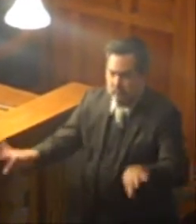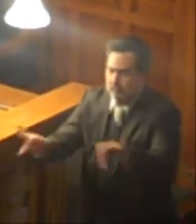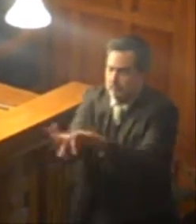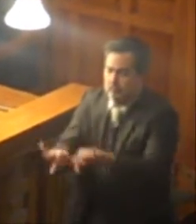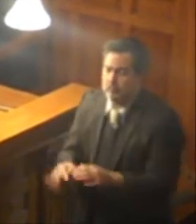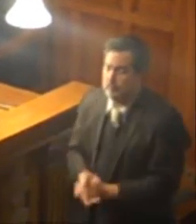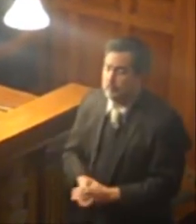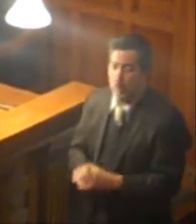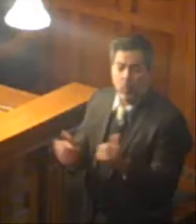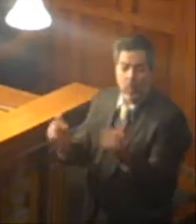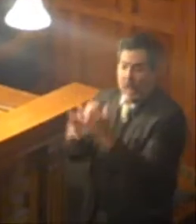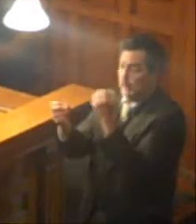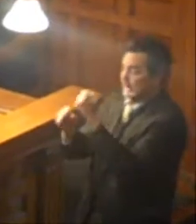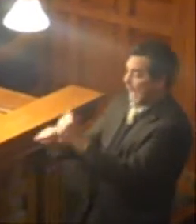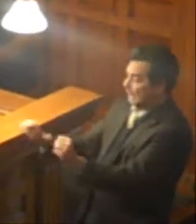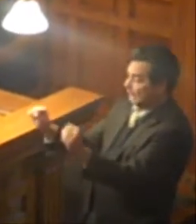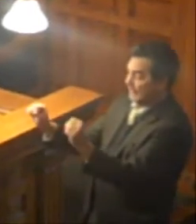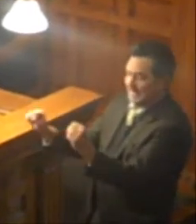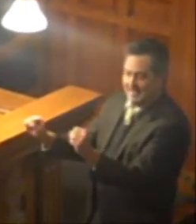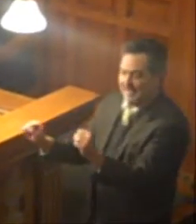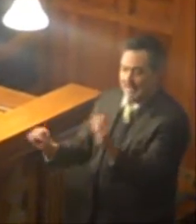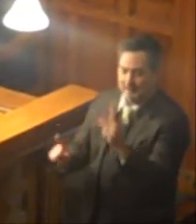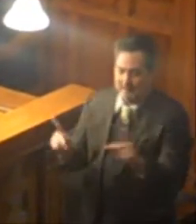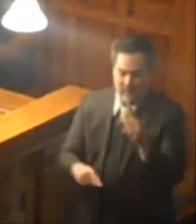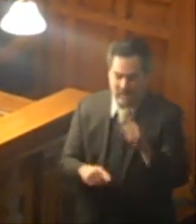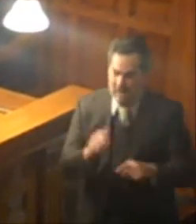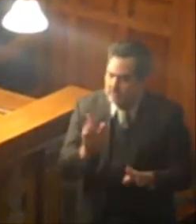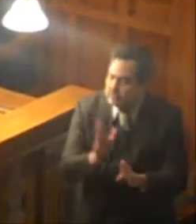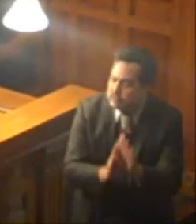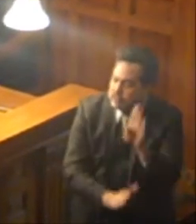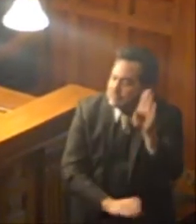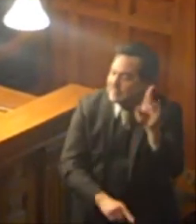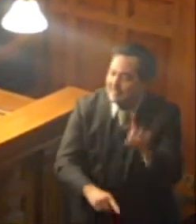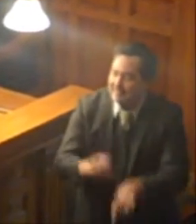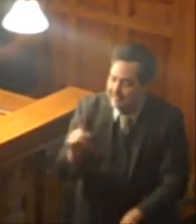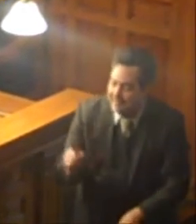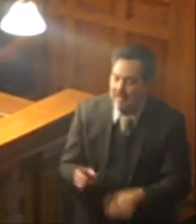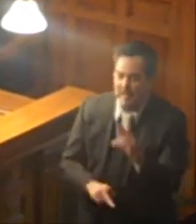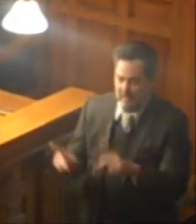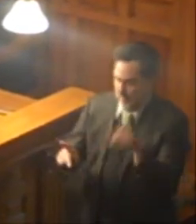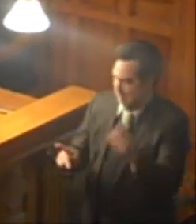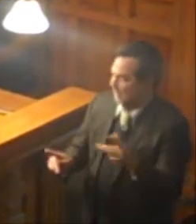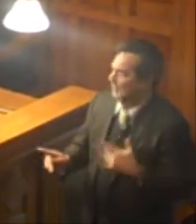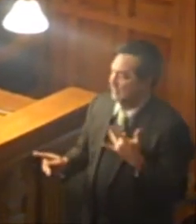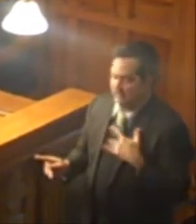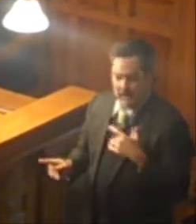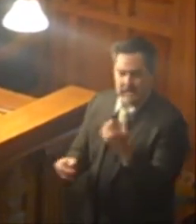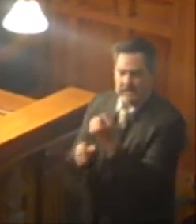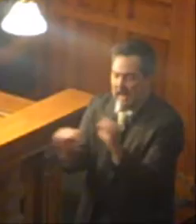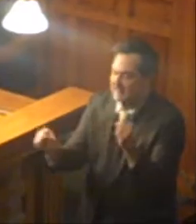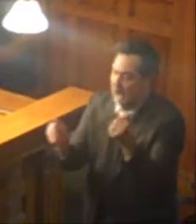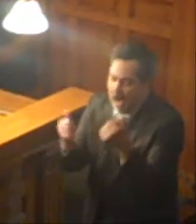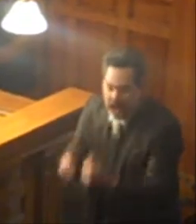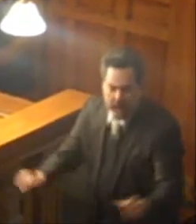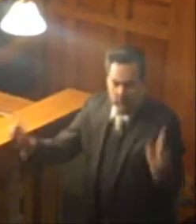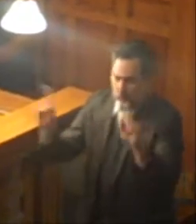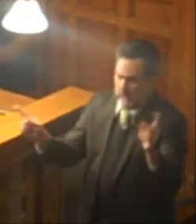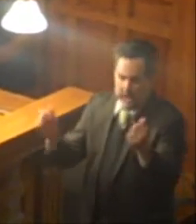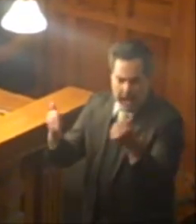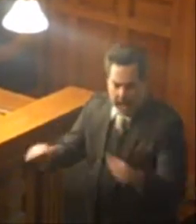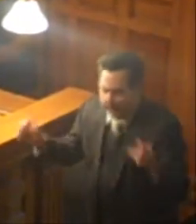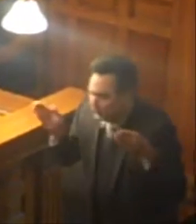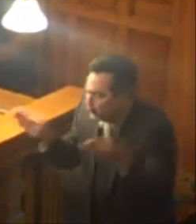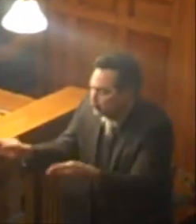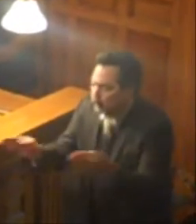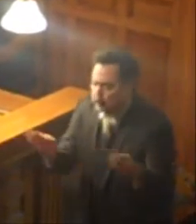no prosperity. People need to feel safe in every neighborhood, on every street, and in every home. Priority number